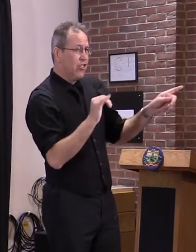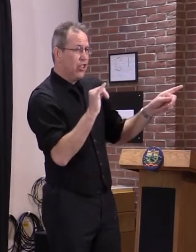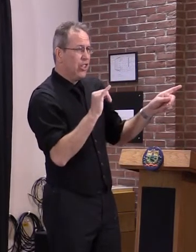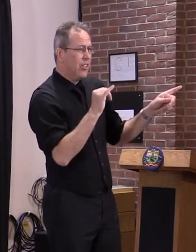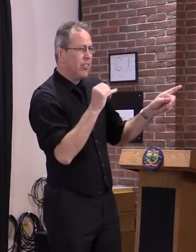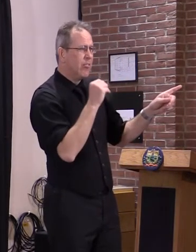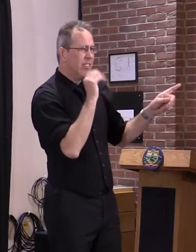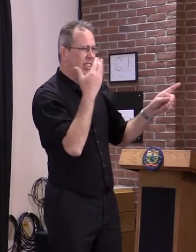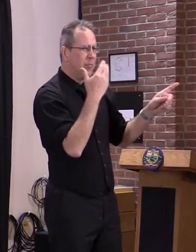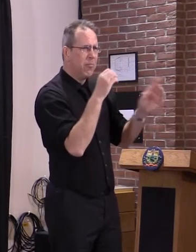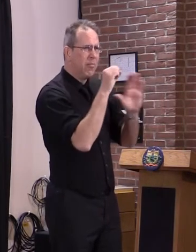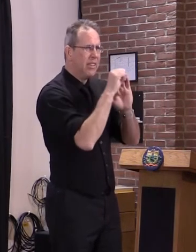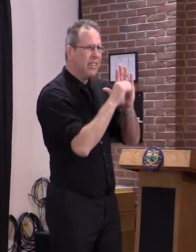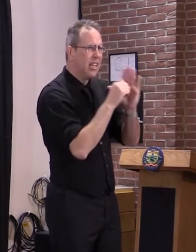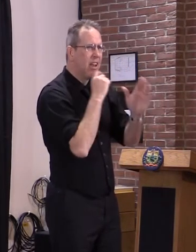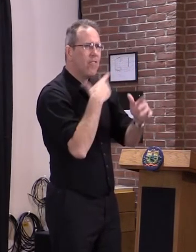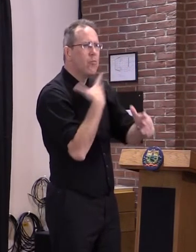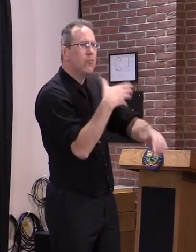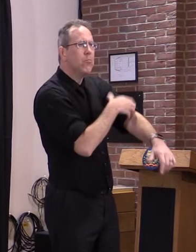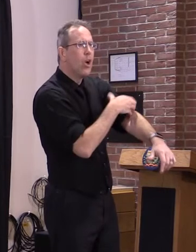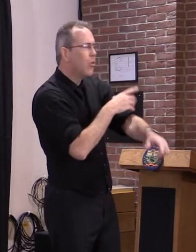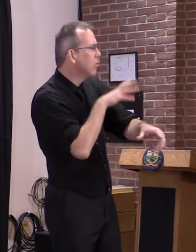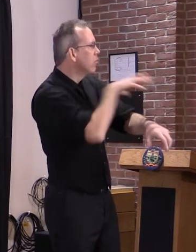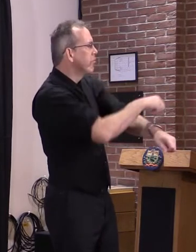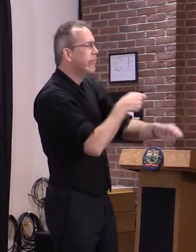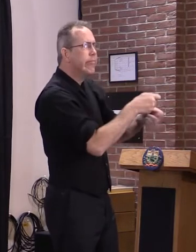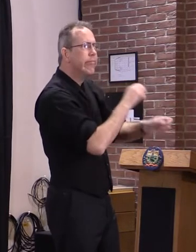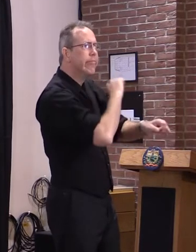are regulated plans at the federal level.